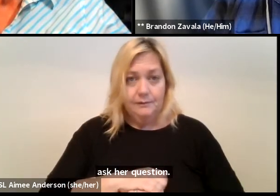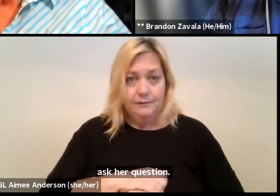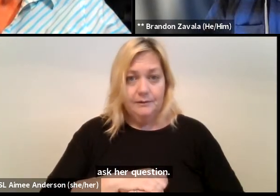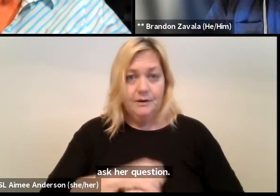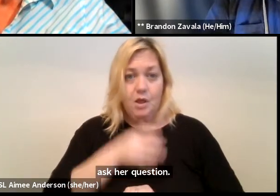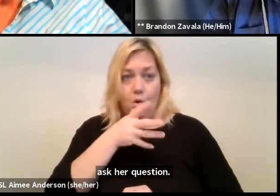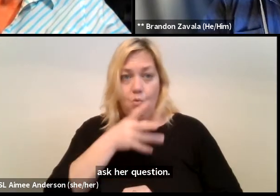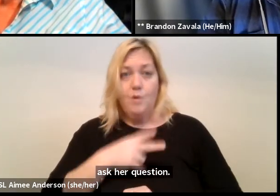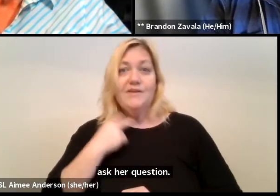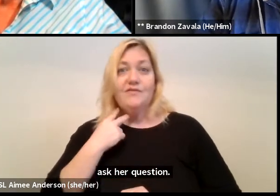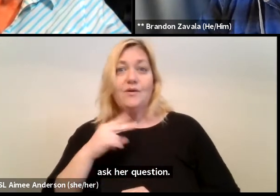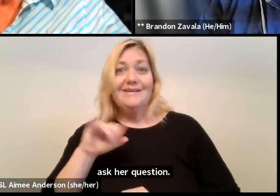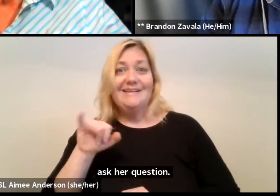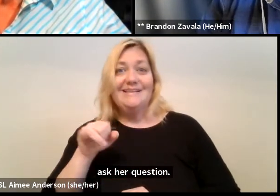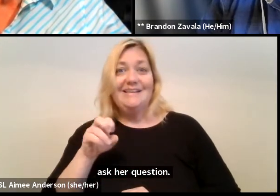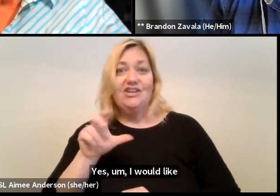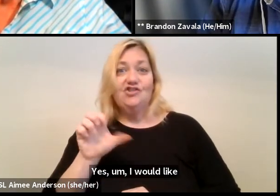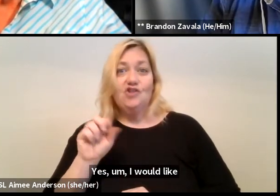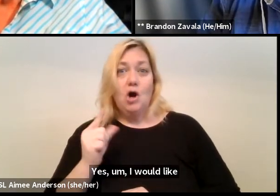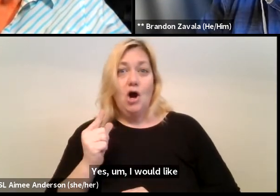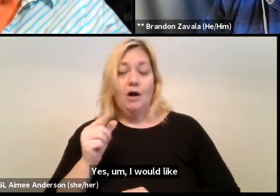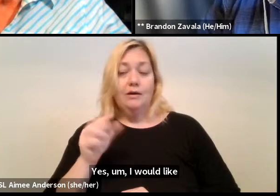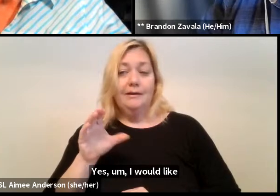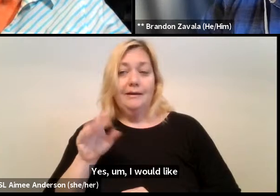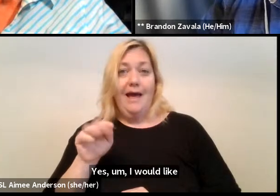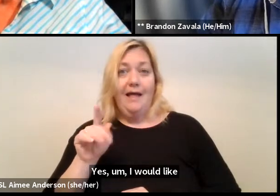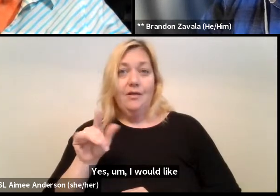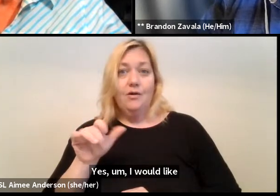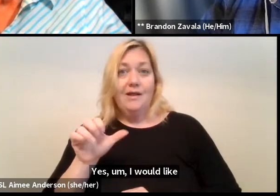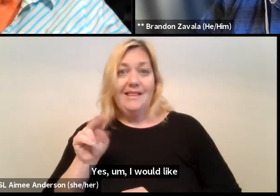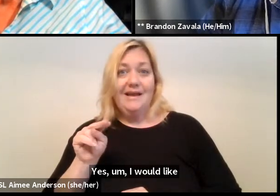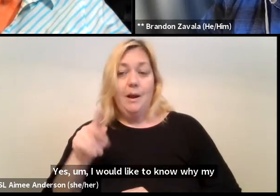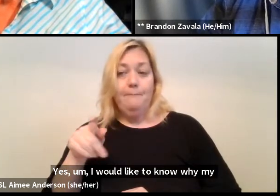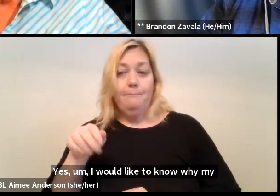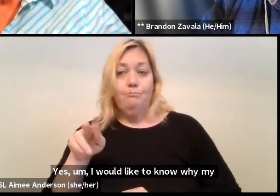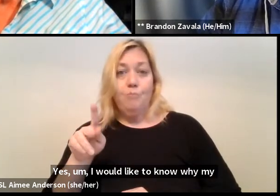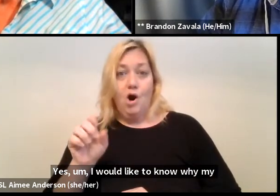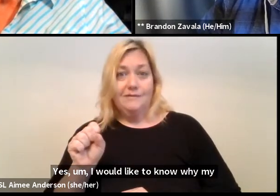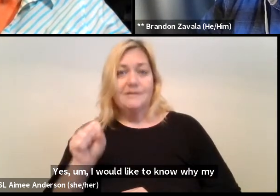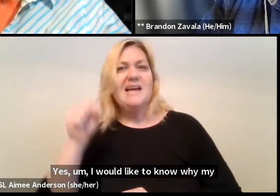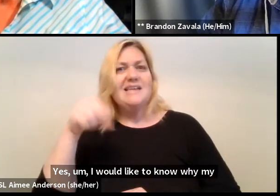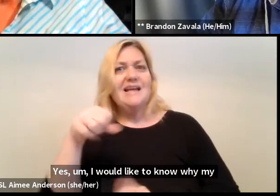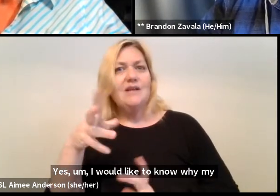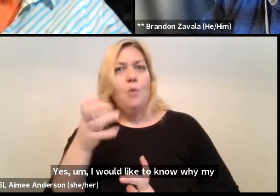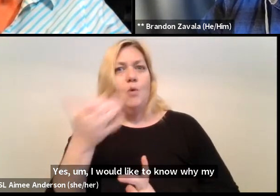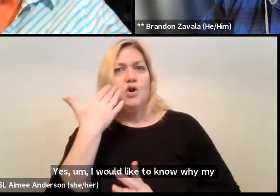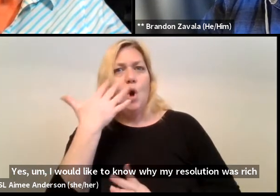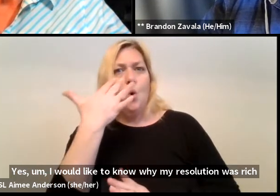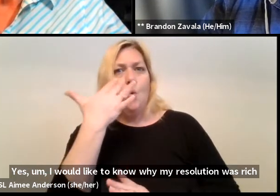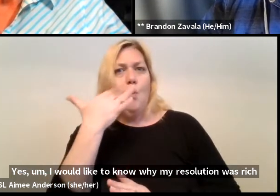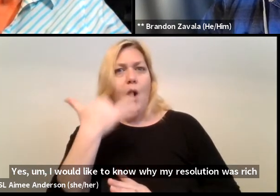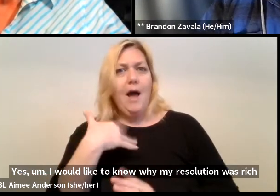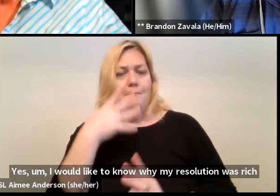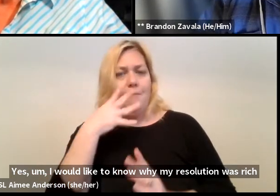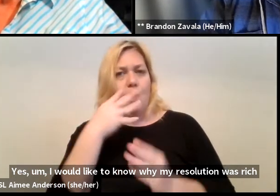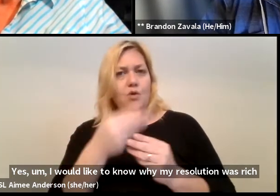Yes, I would like to know why my resolution was